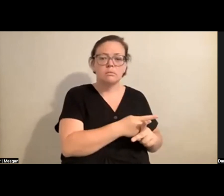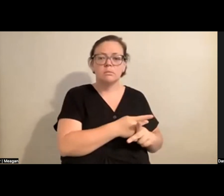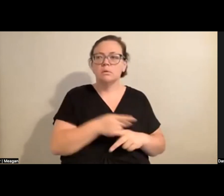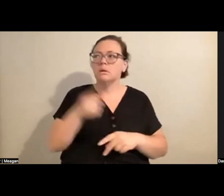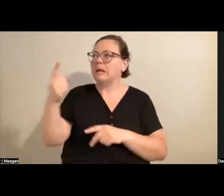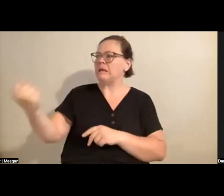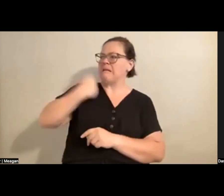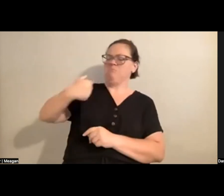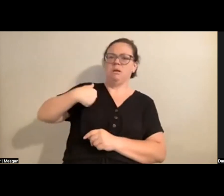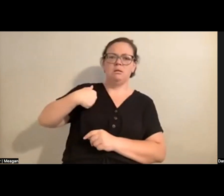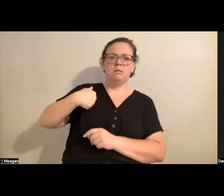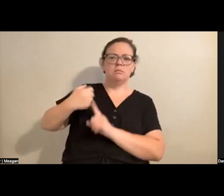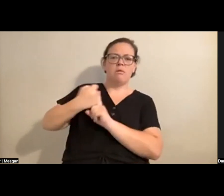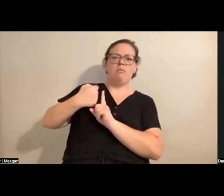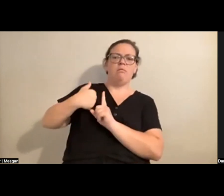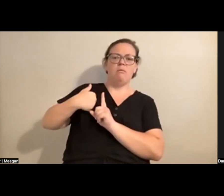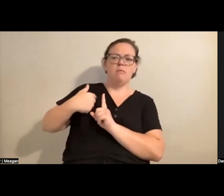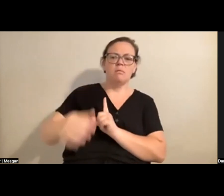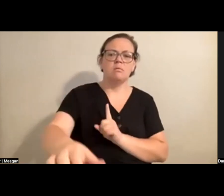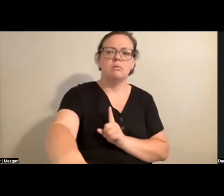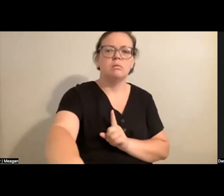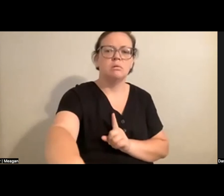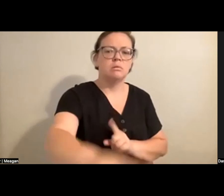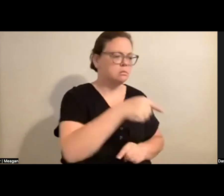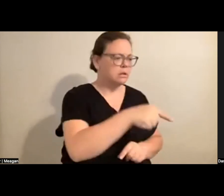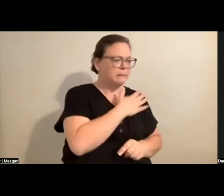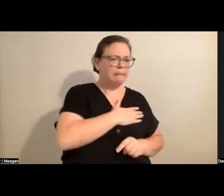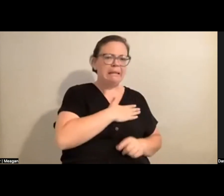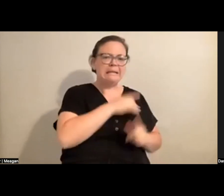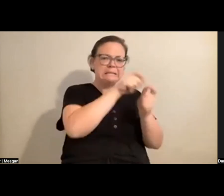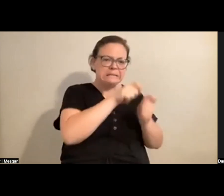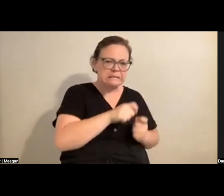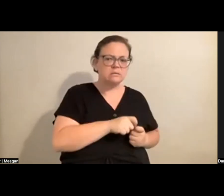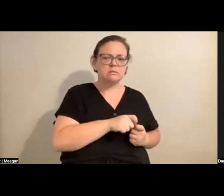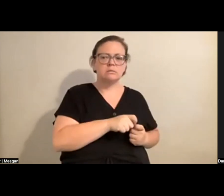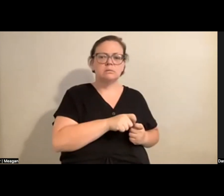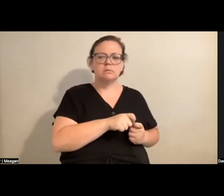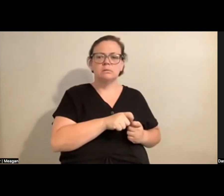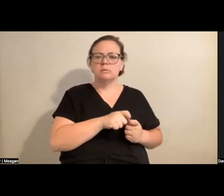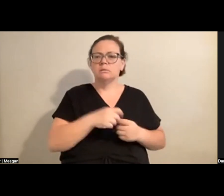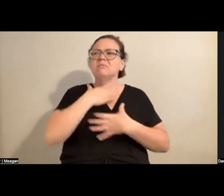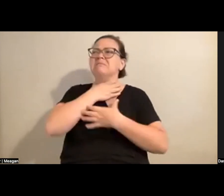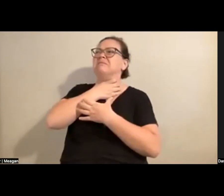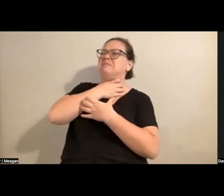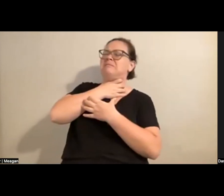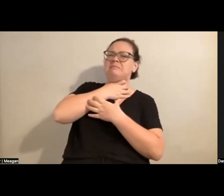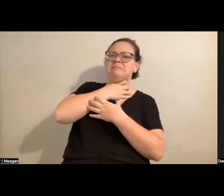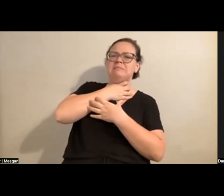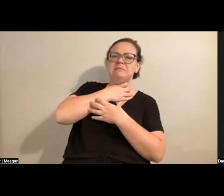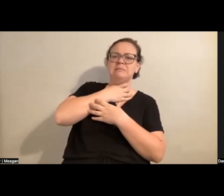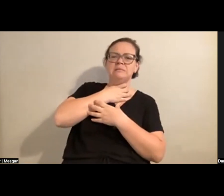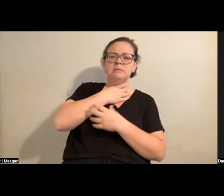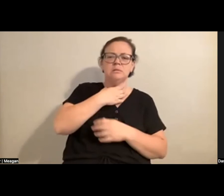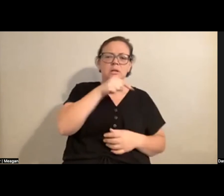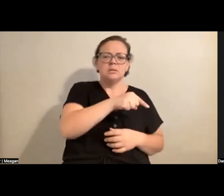hit me. The form said, please specify. The name choked me. The form